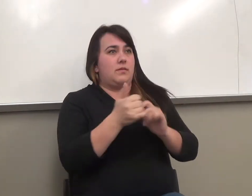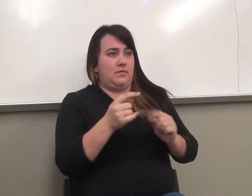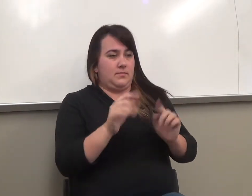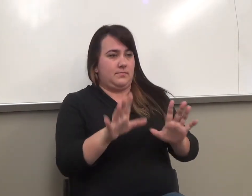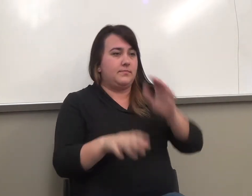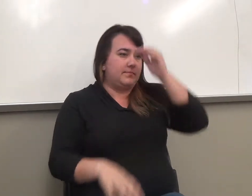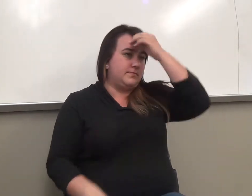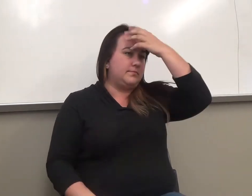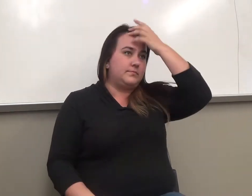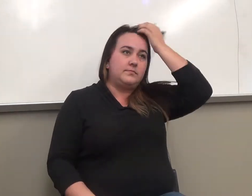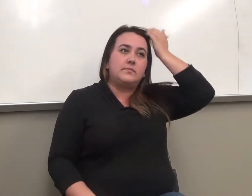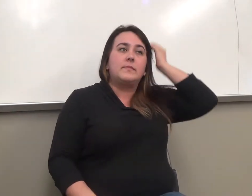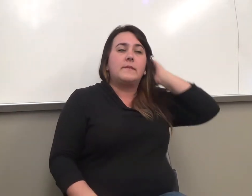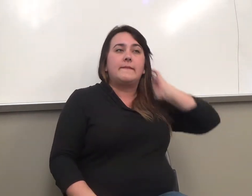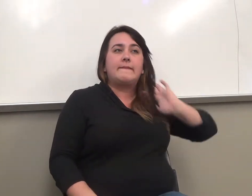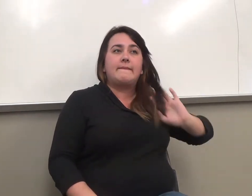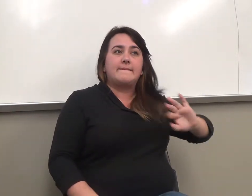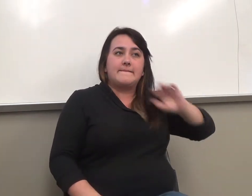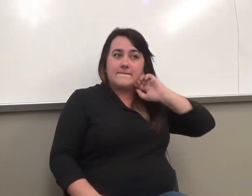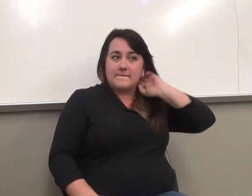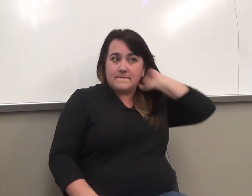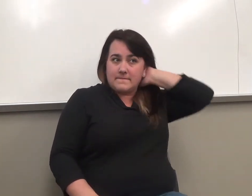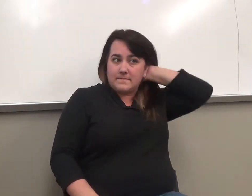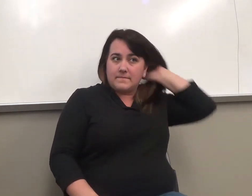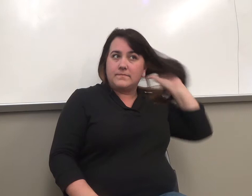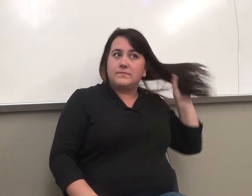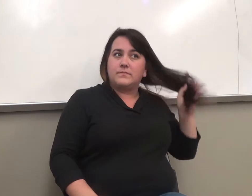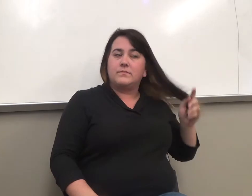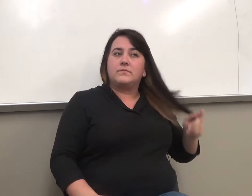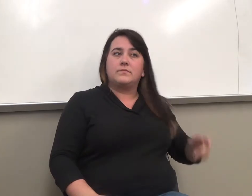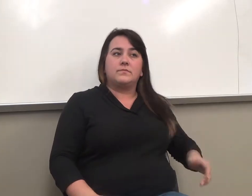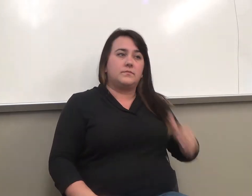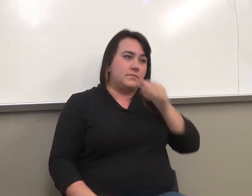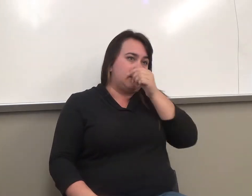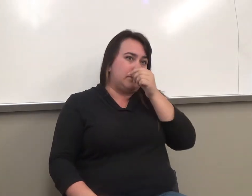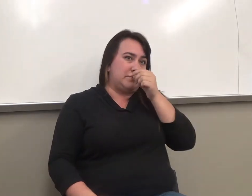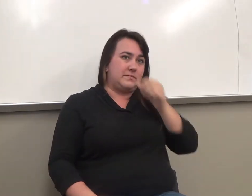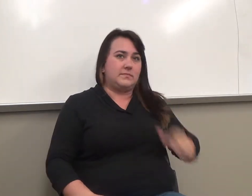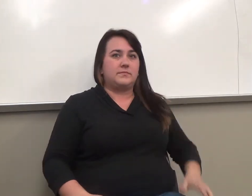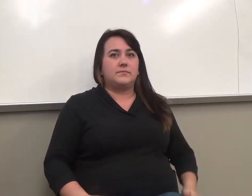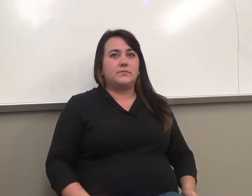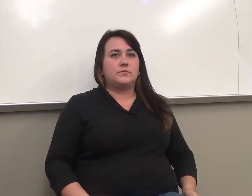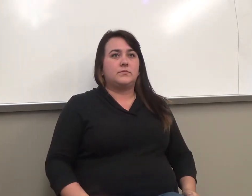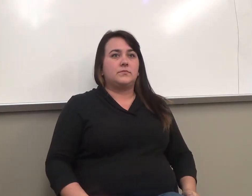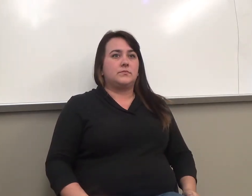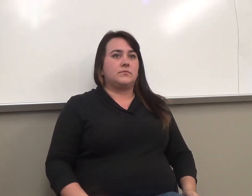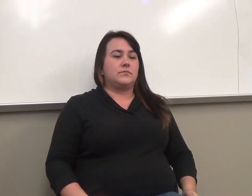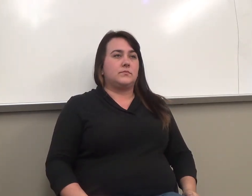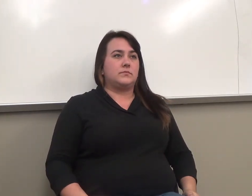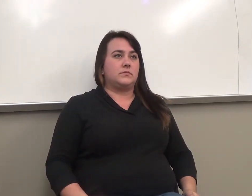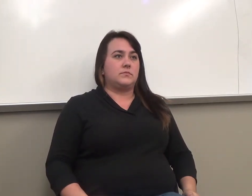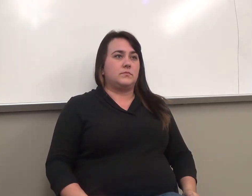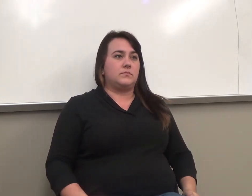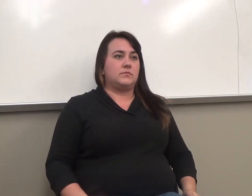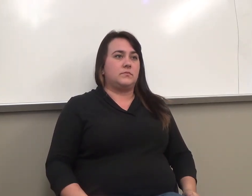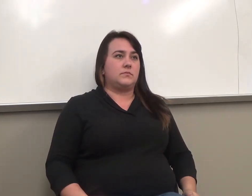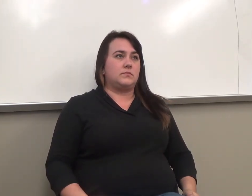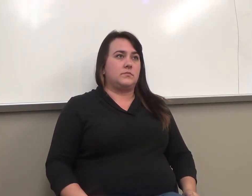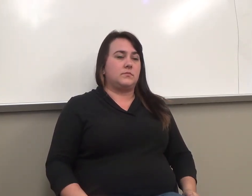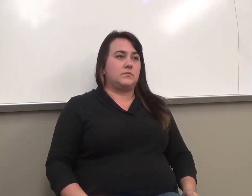Usually, we're going to have more time. Now, I didn't get a chance to count these today, and